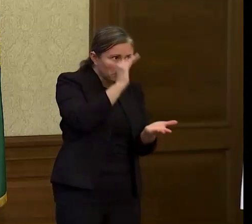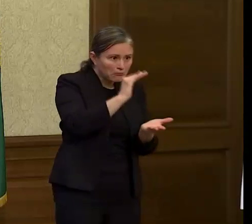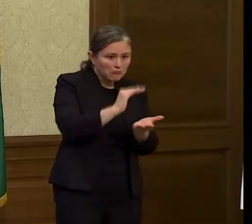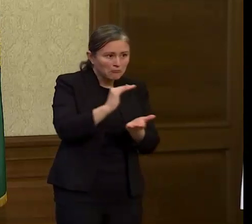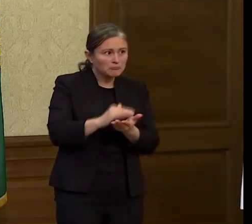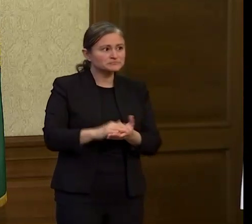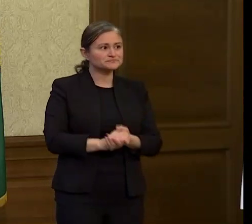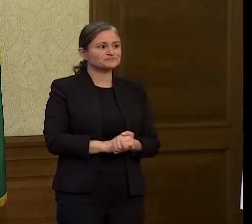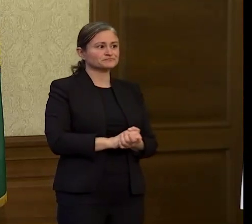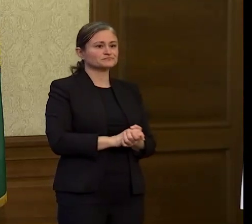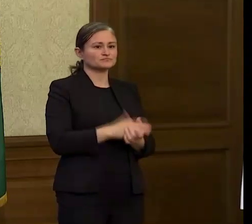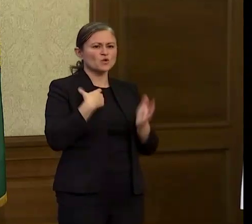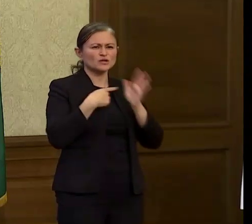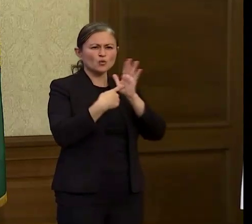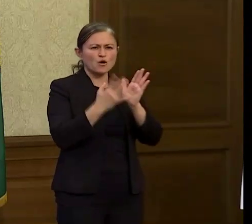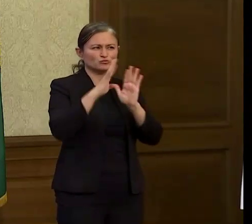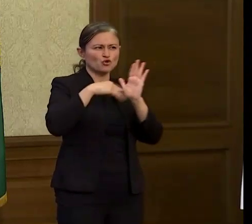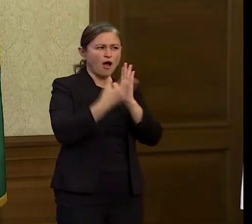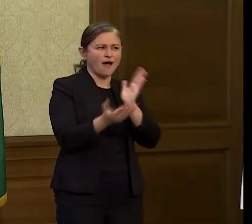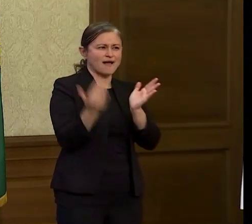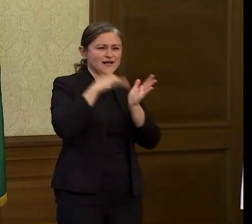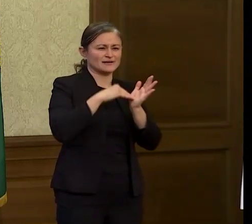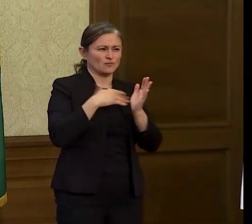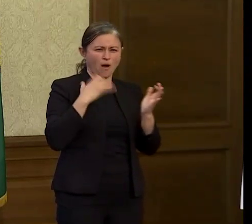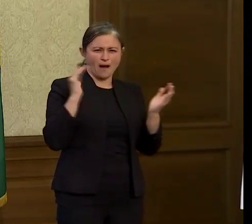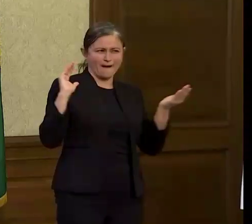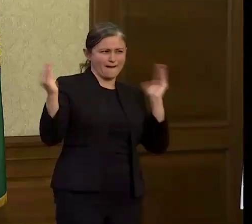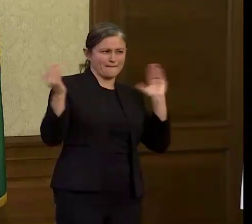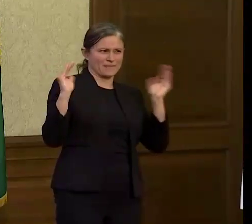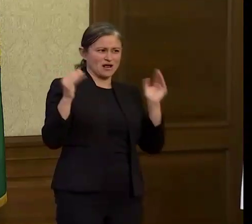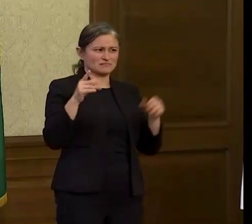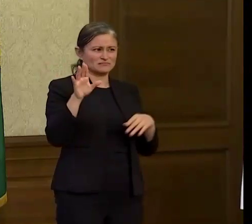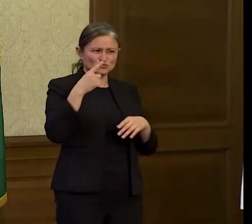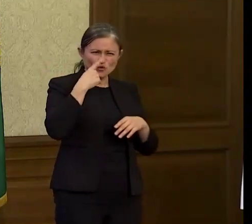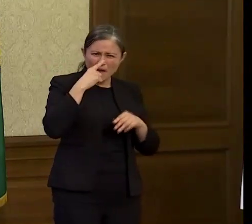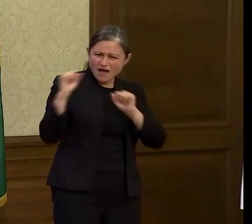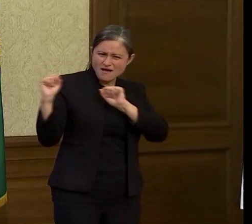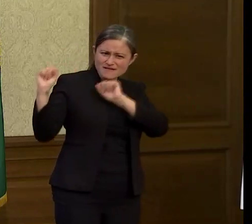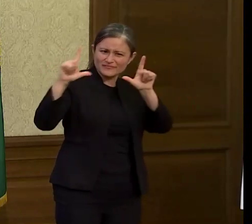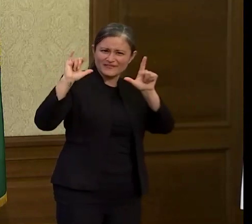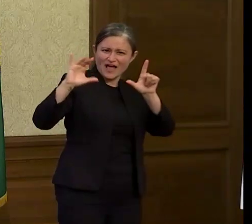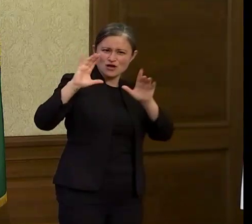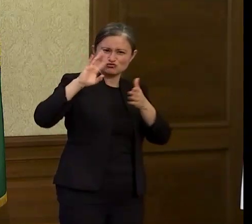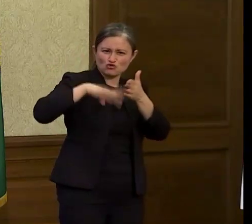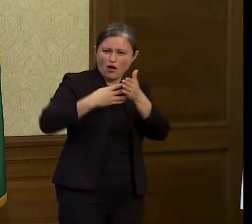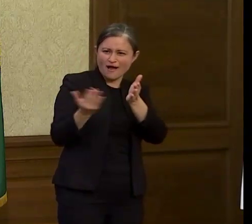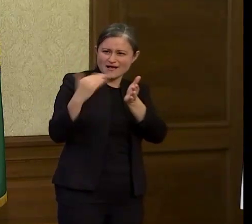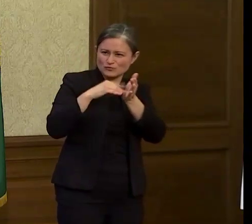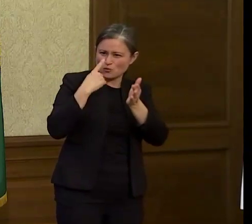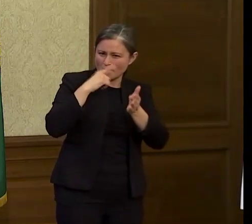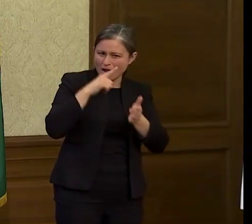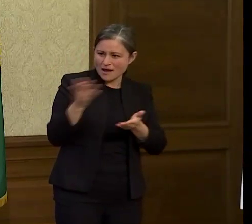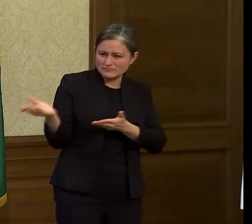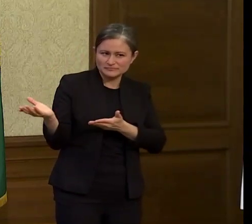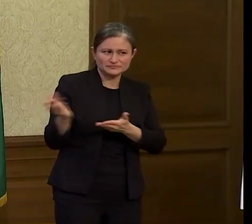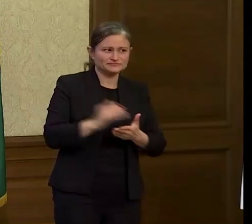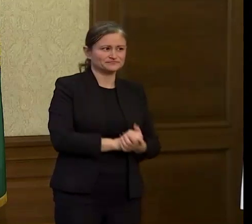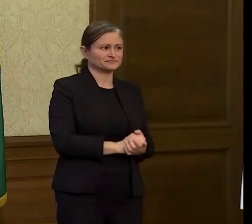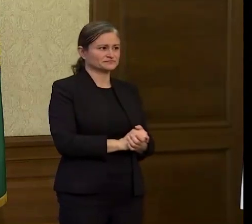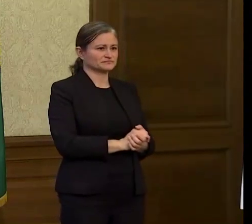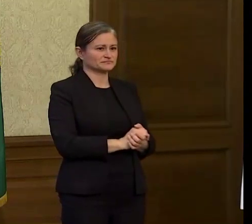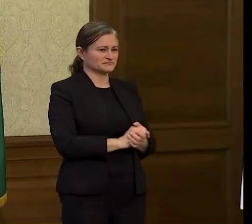again to show you the difference this has made. If you can put up the chart with the several states. Sam, is that